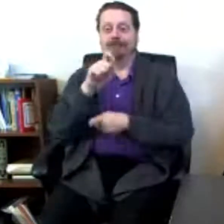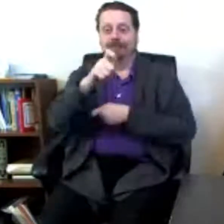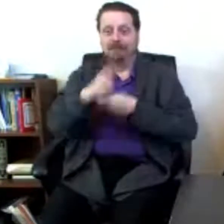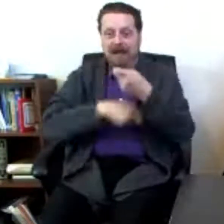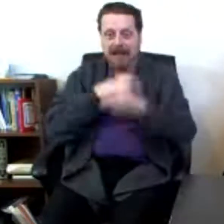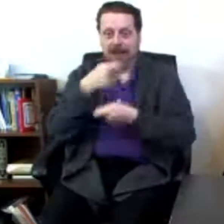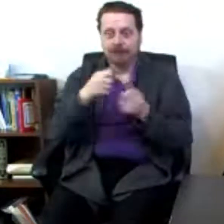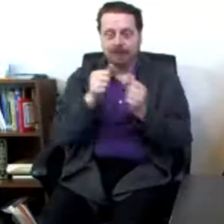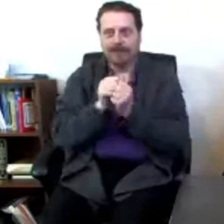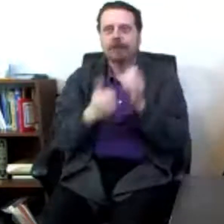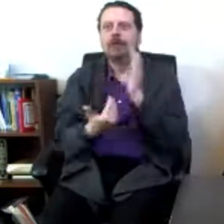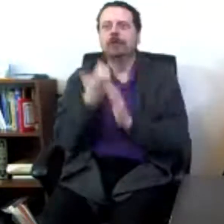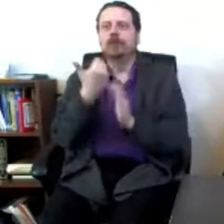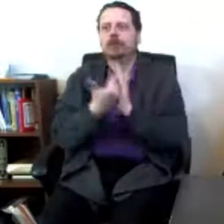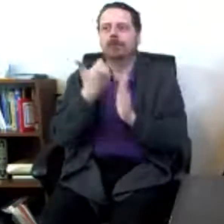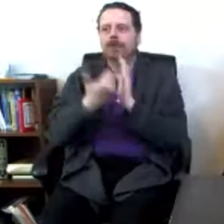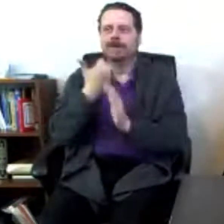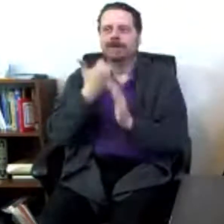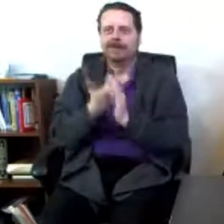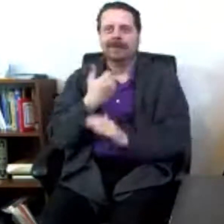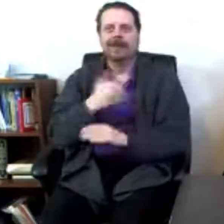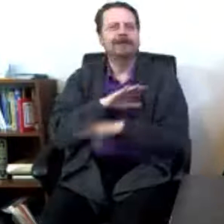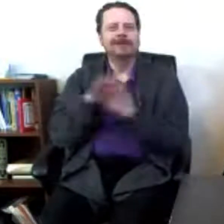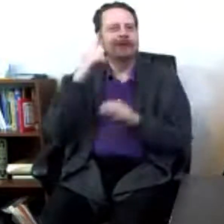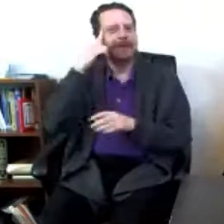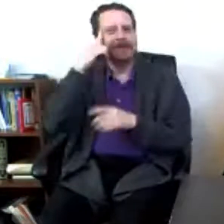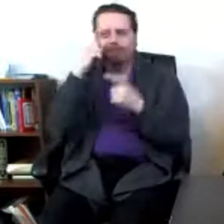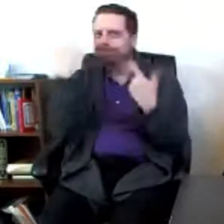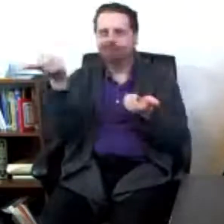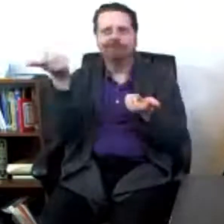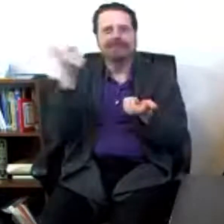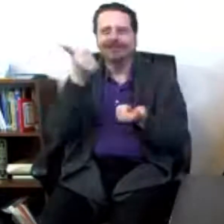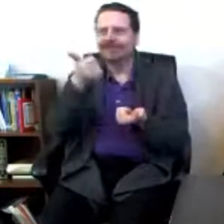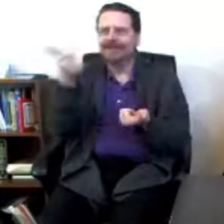means don't think great of yourself.